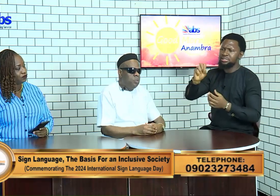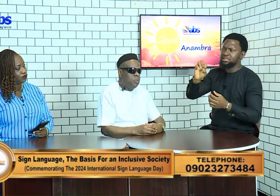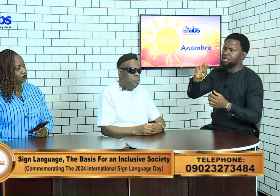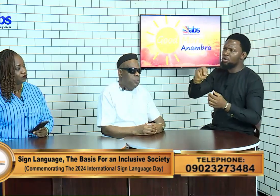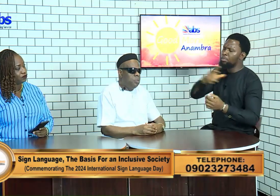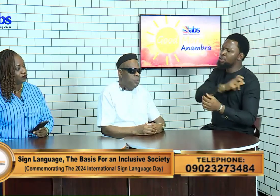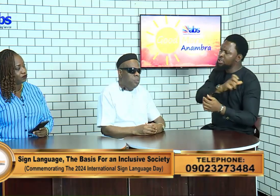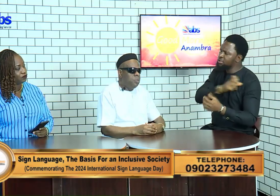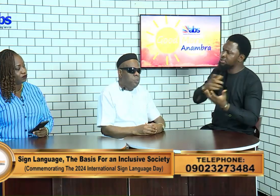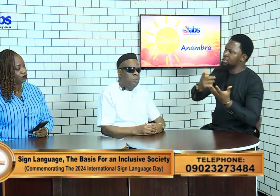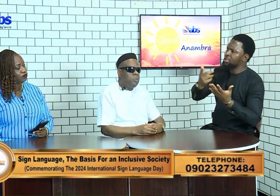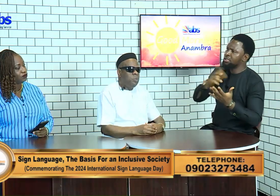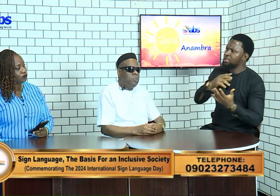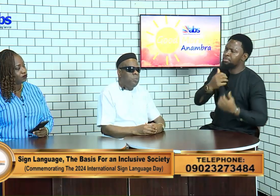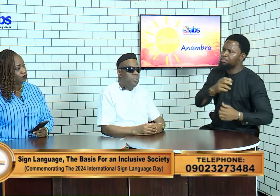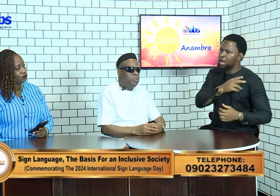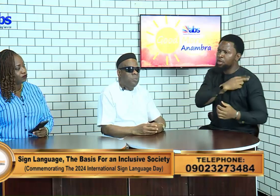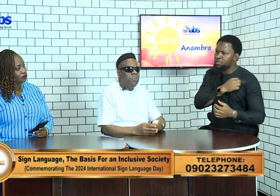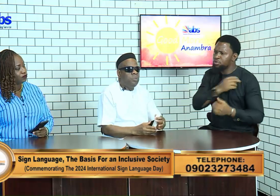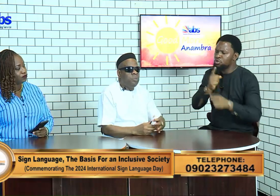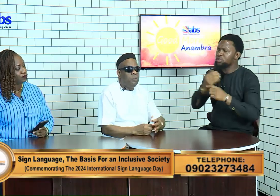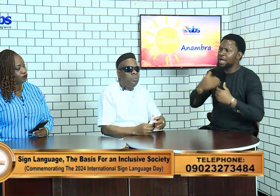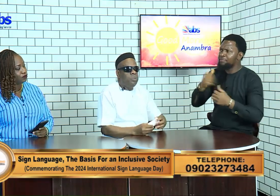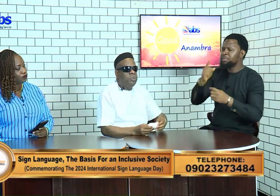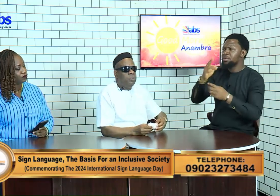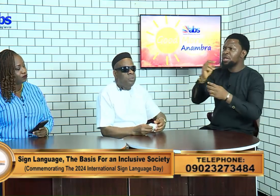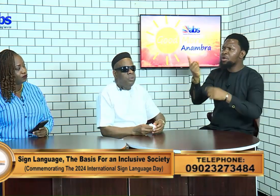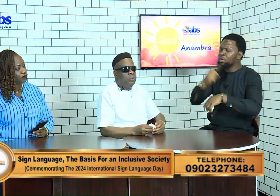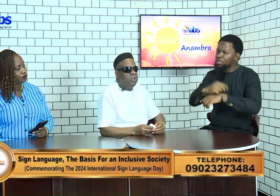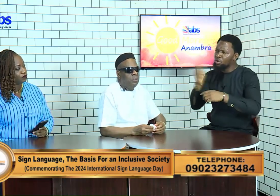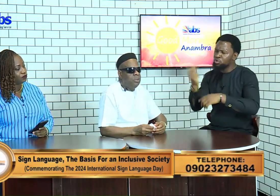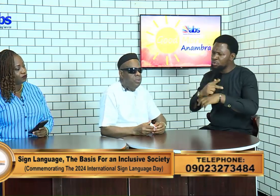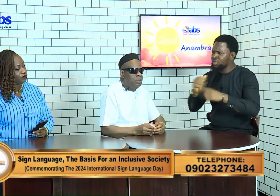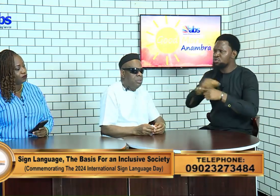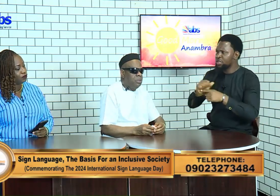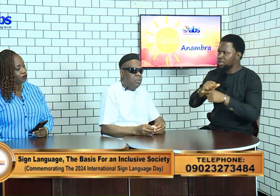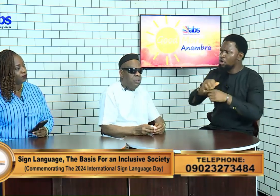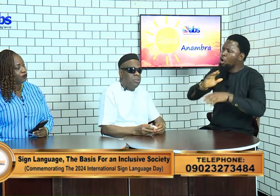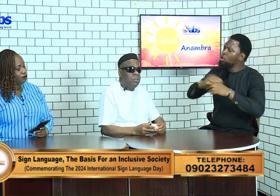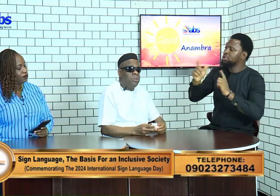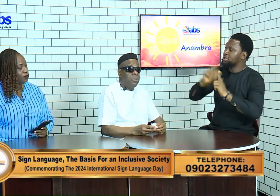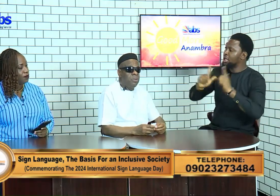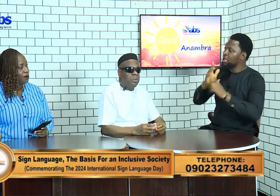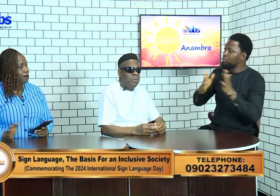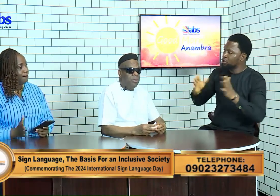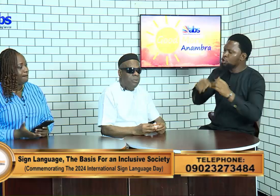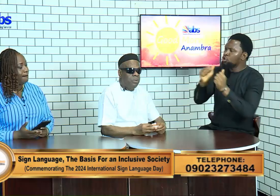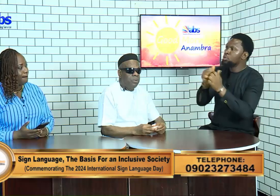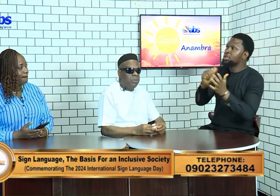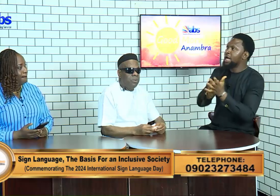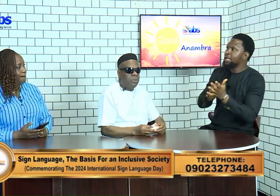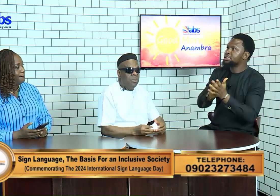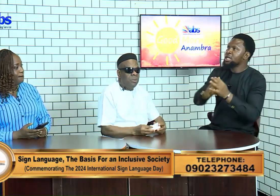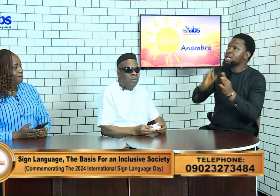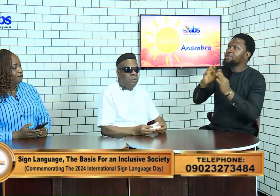Nigerian sector, police, the hospital, just have maybe a 1 day or 2 days training on sign language. So